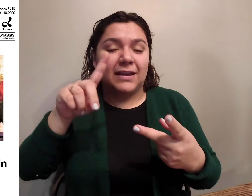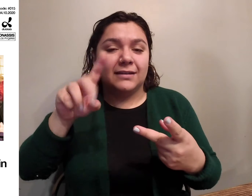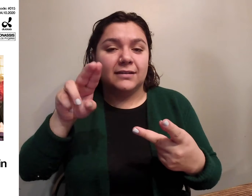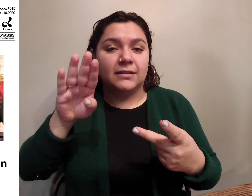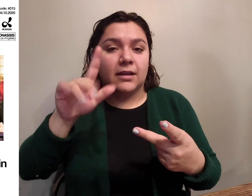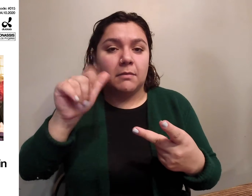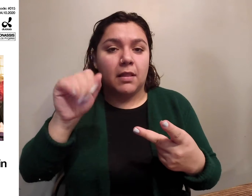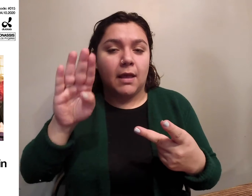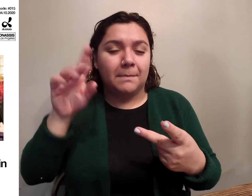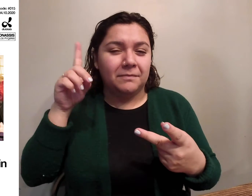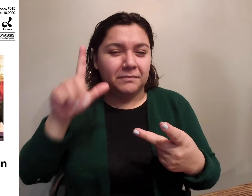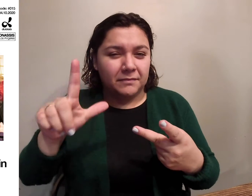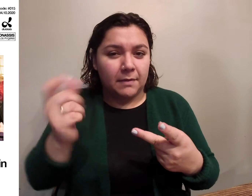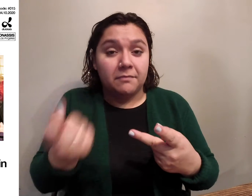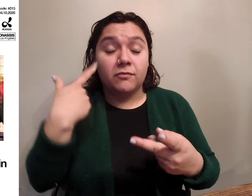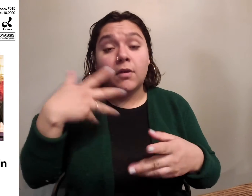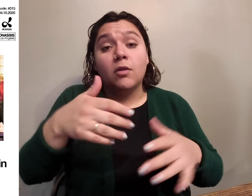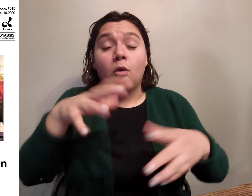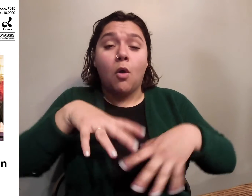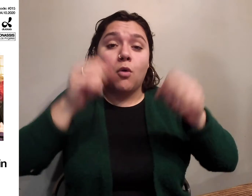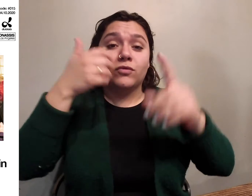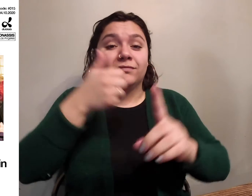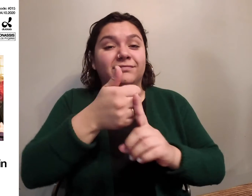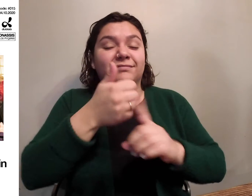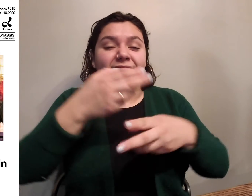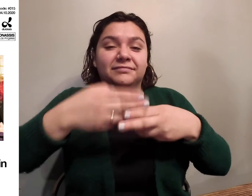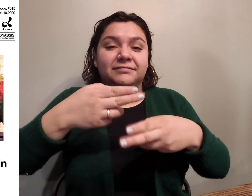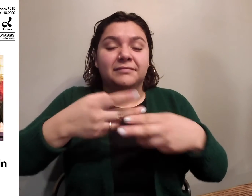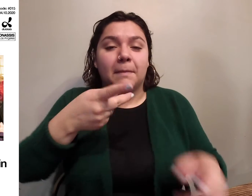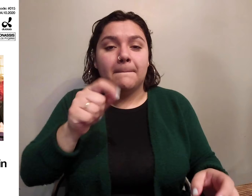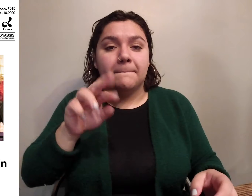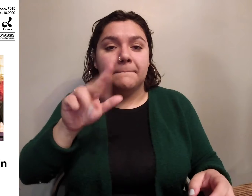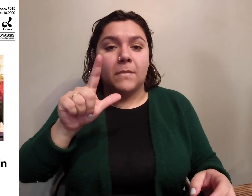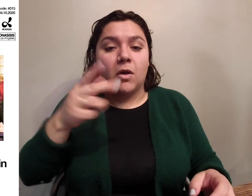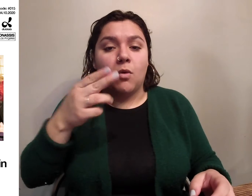chronicles shifting paradigms in the era of social distancing.